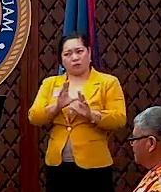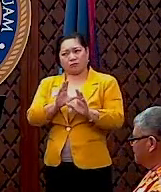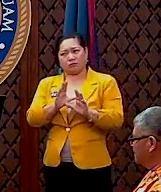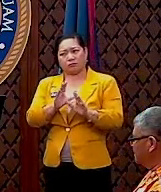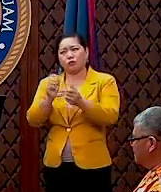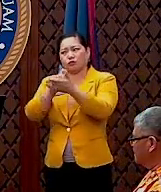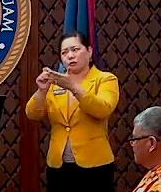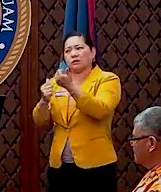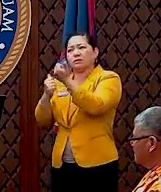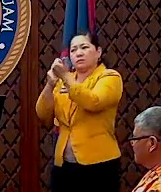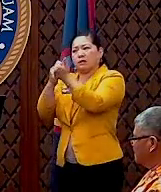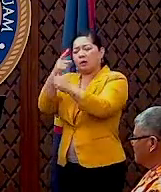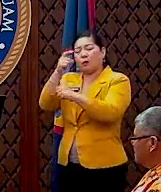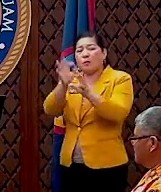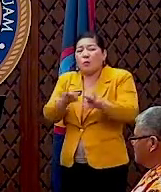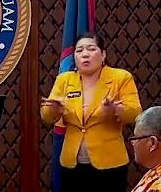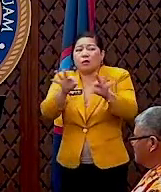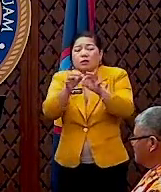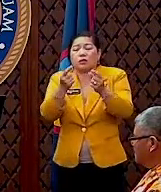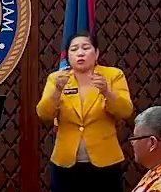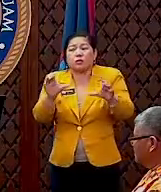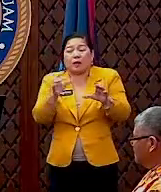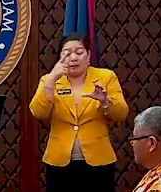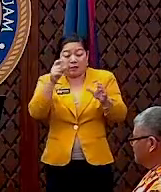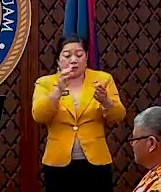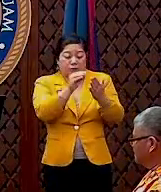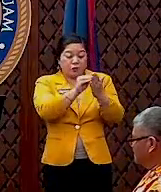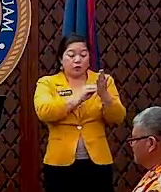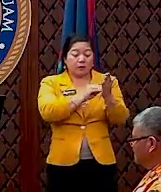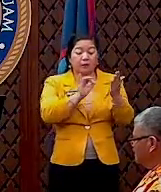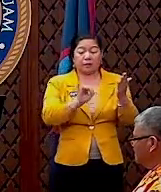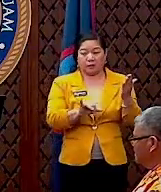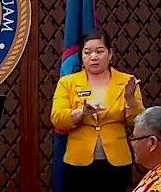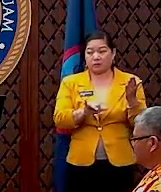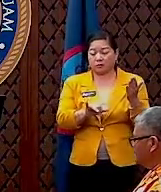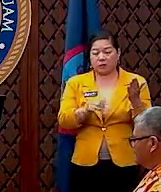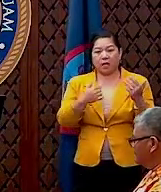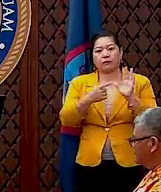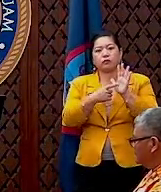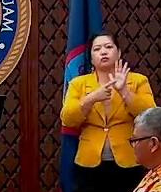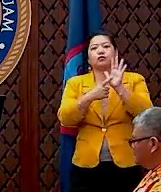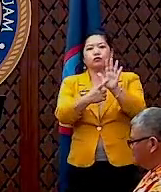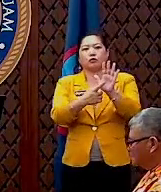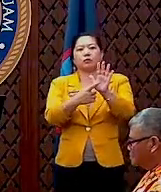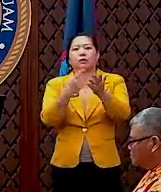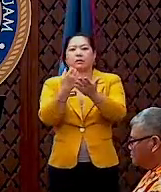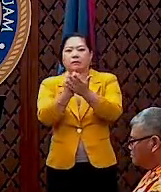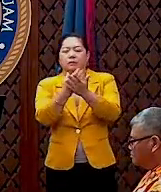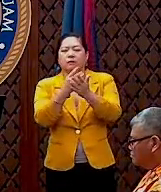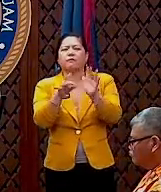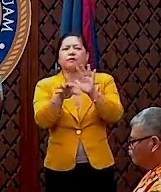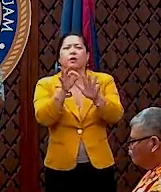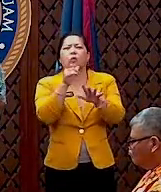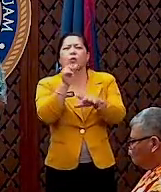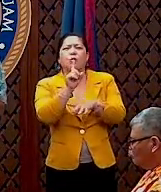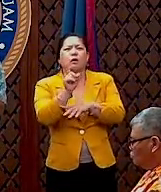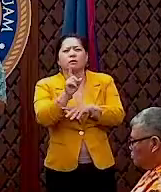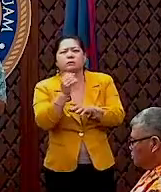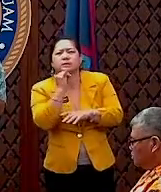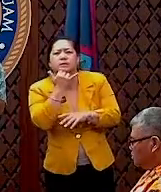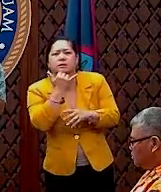do that is because you have to document this. We have to show and find out where is the